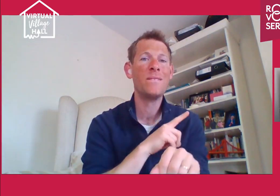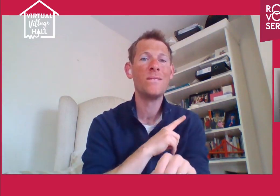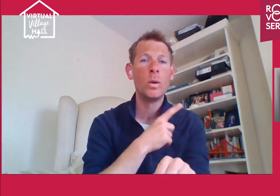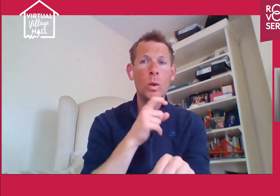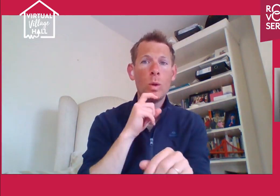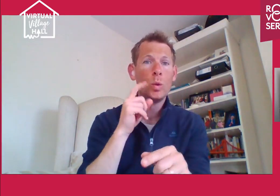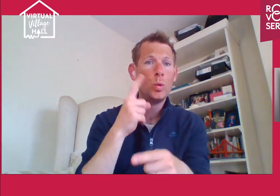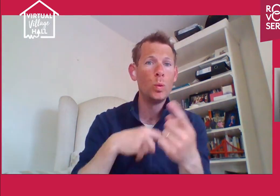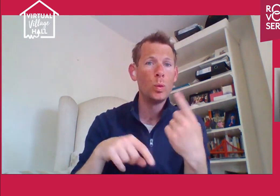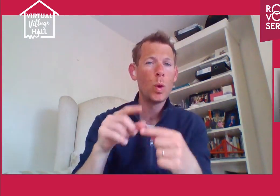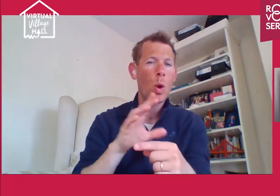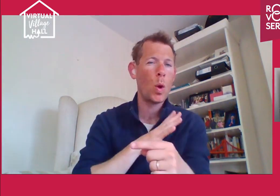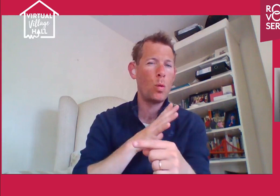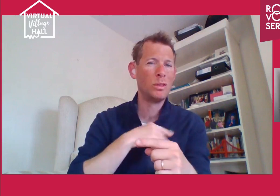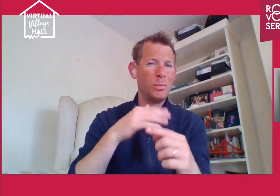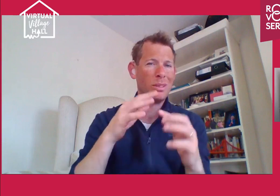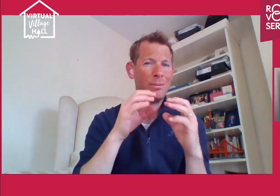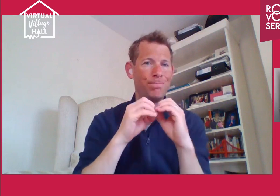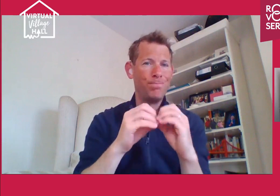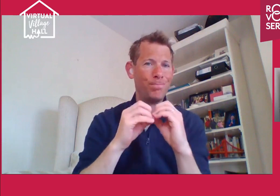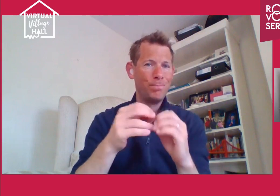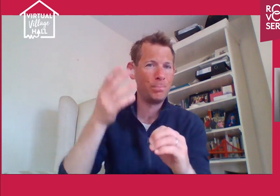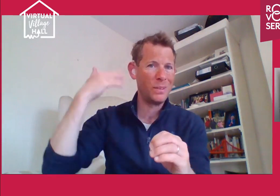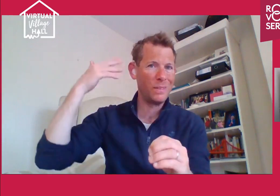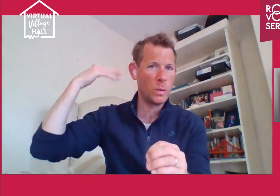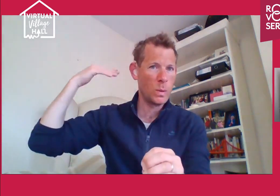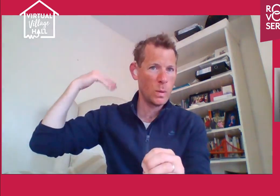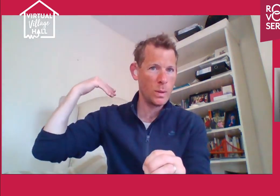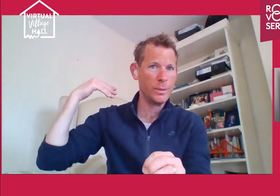So now I'll do it one more time for everybody who's maybe